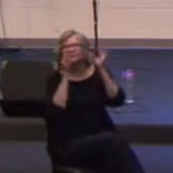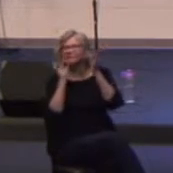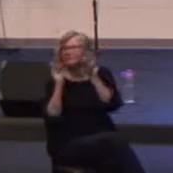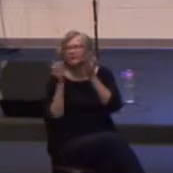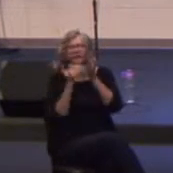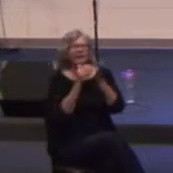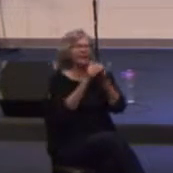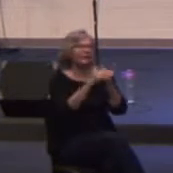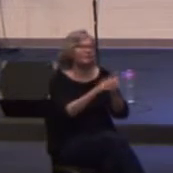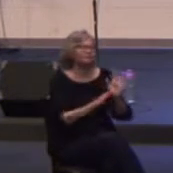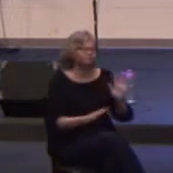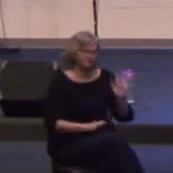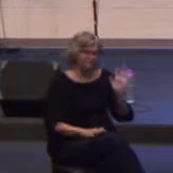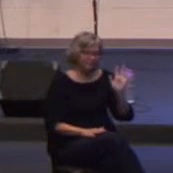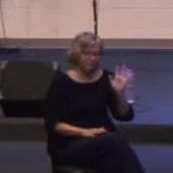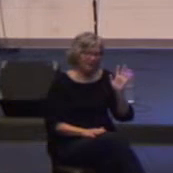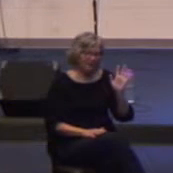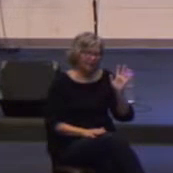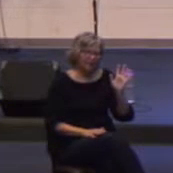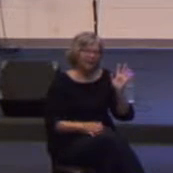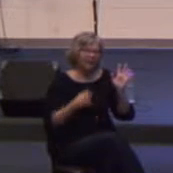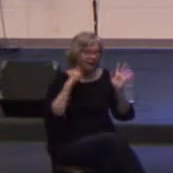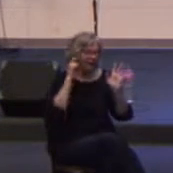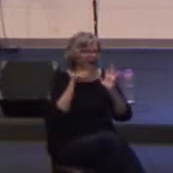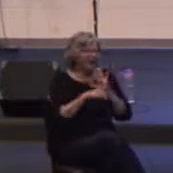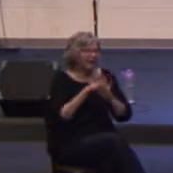I found a picture.